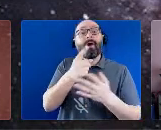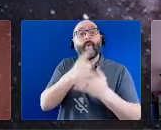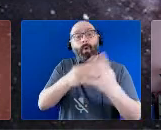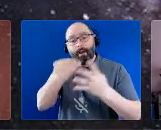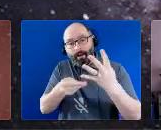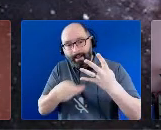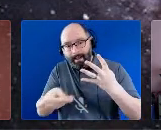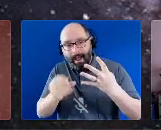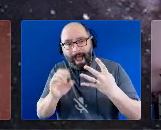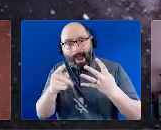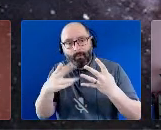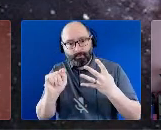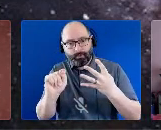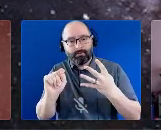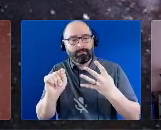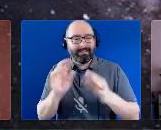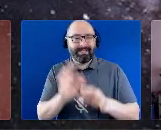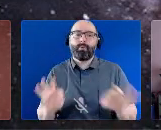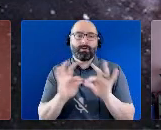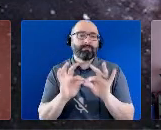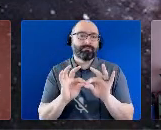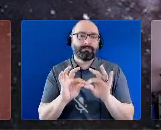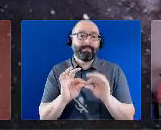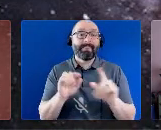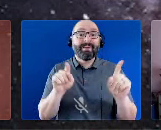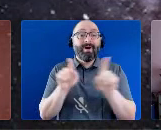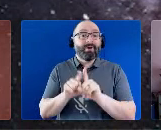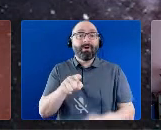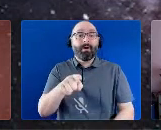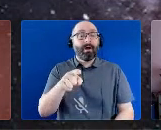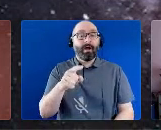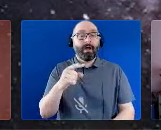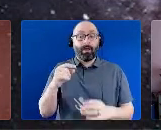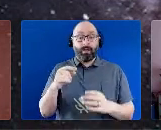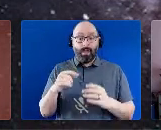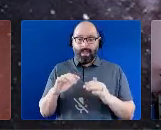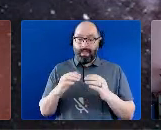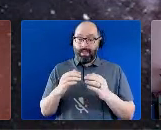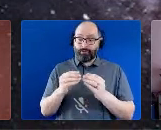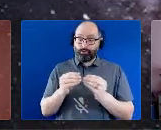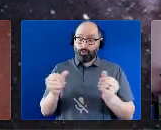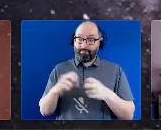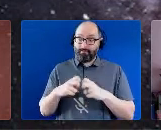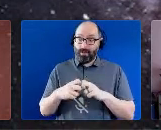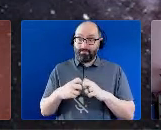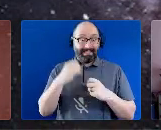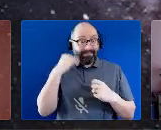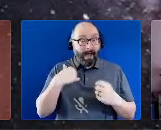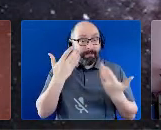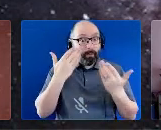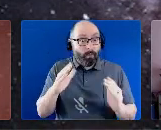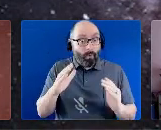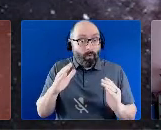making assumptions. And it's also helpful because you can't solve a problem that you don't know, even with your human mind, how to